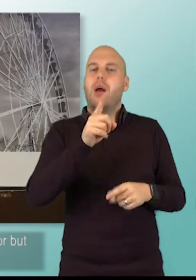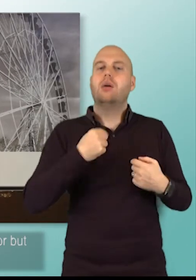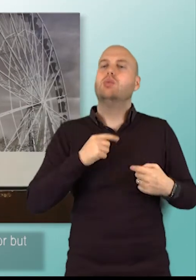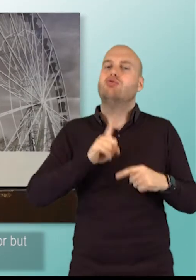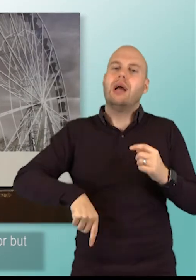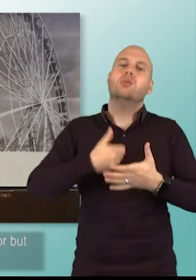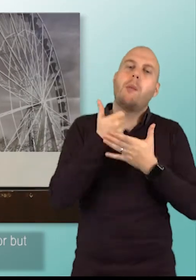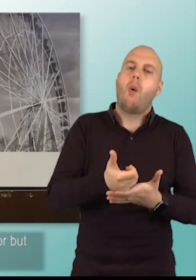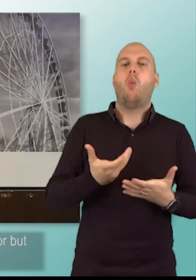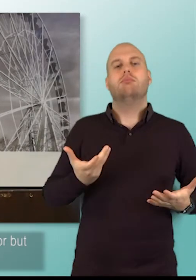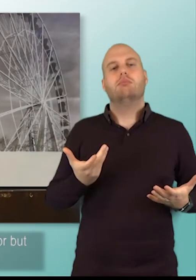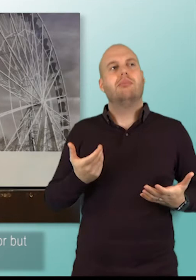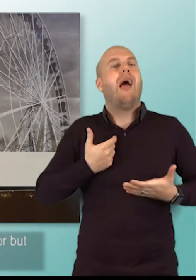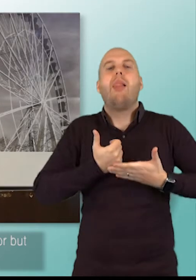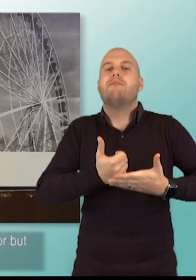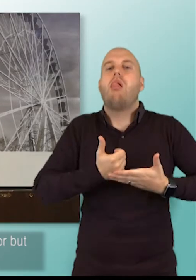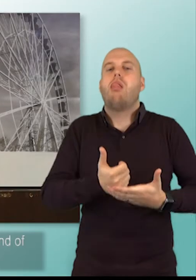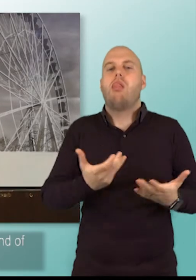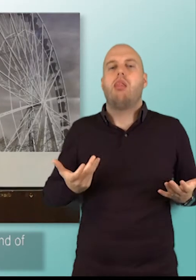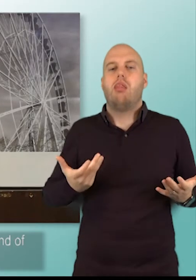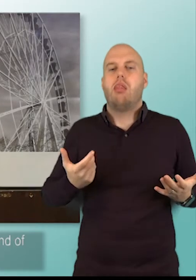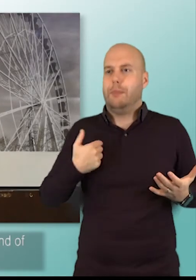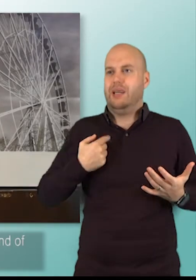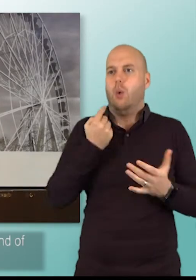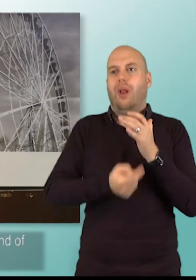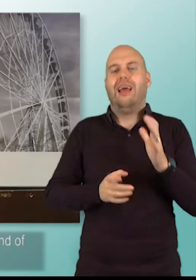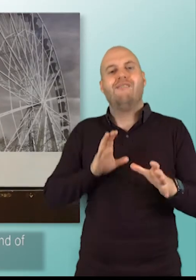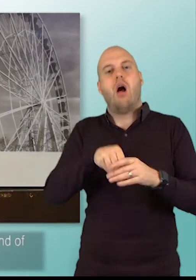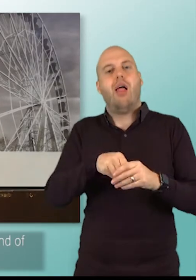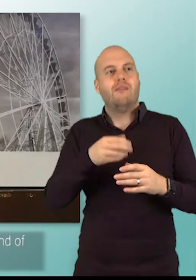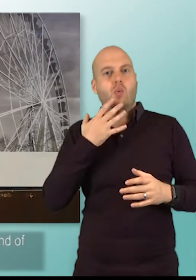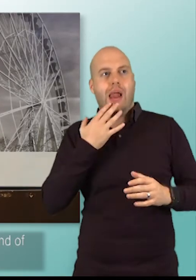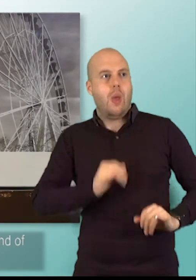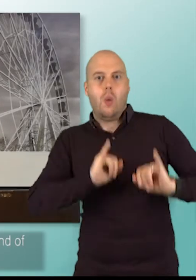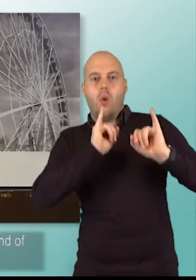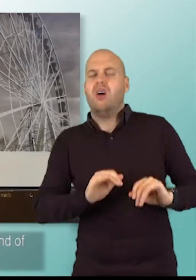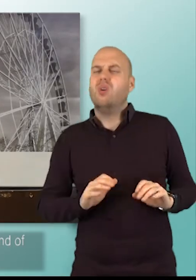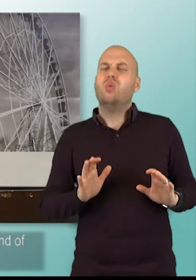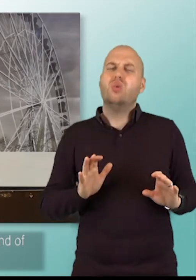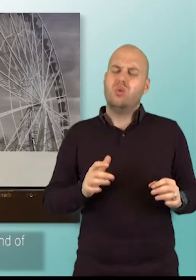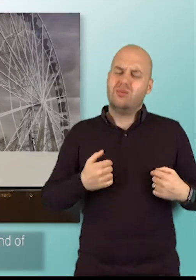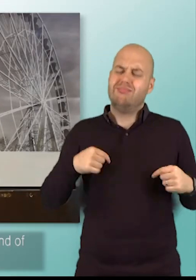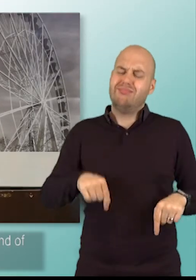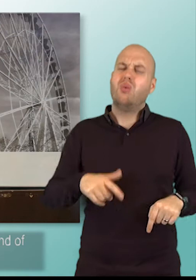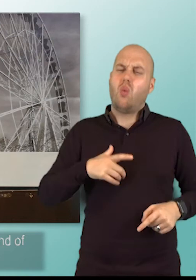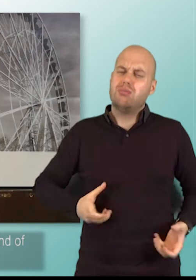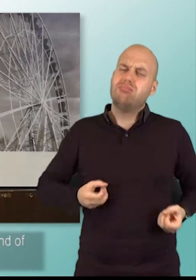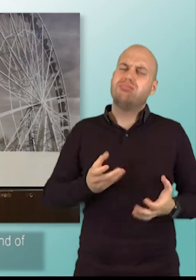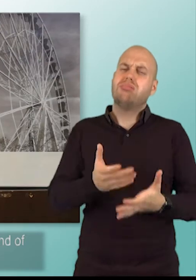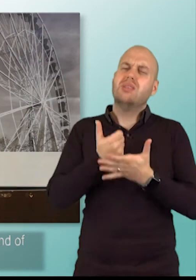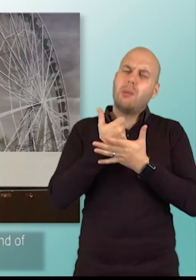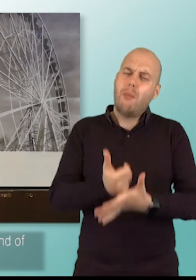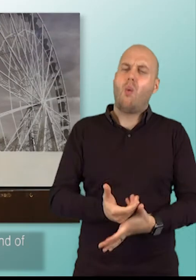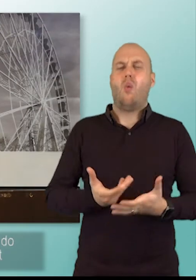helpful, supportive regulator. We're not just there to kind of deal with the heavy end of stuff. We really want to give